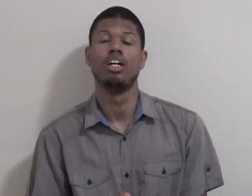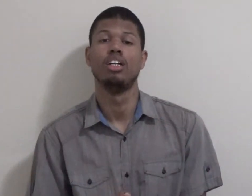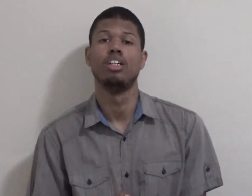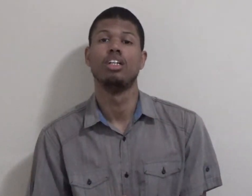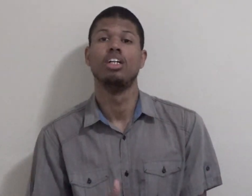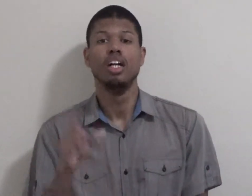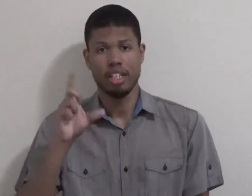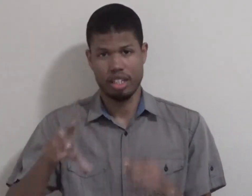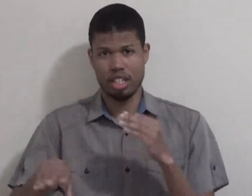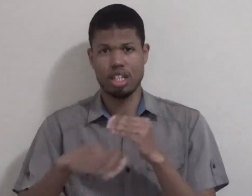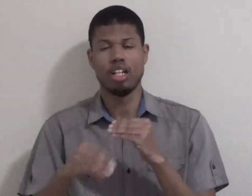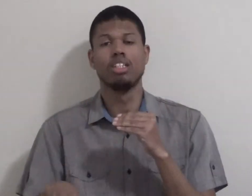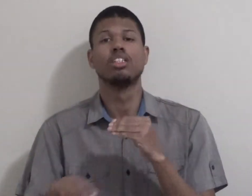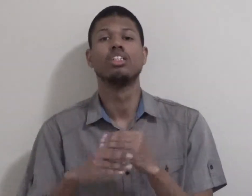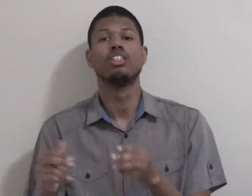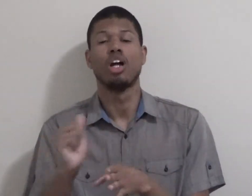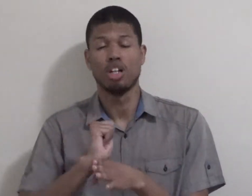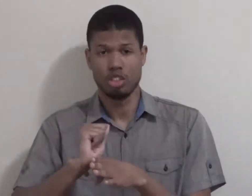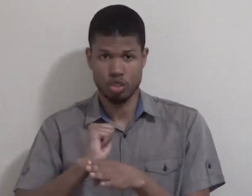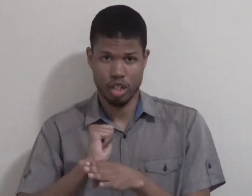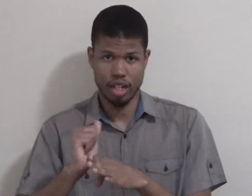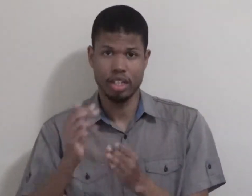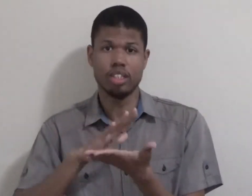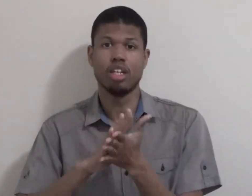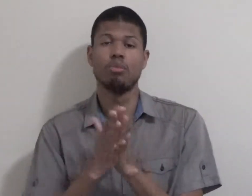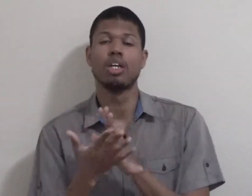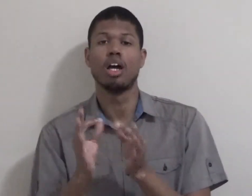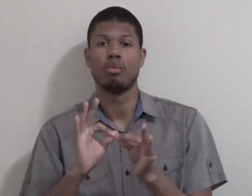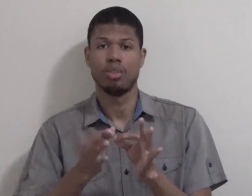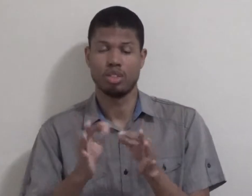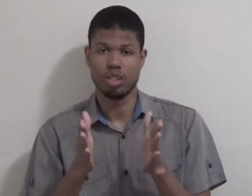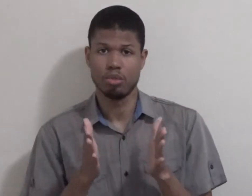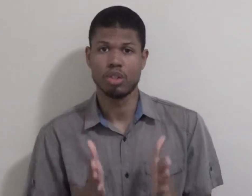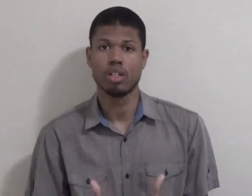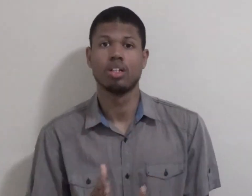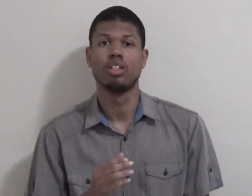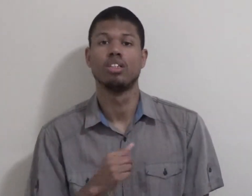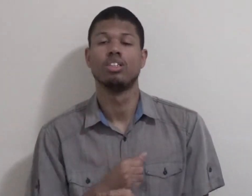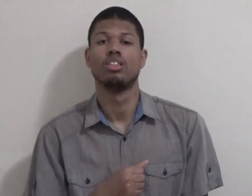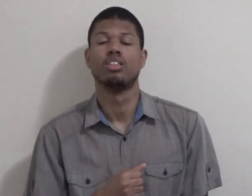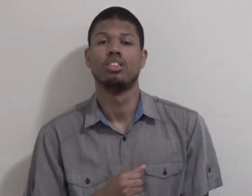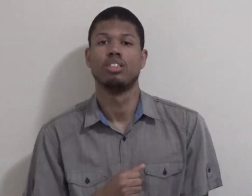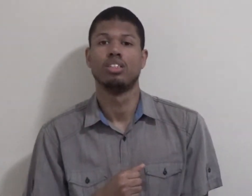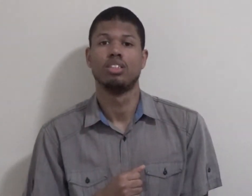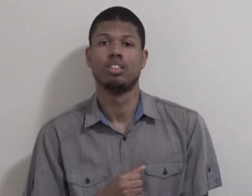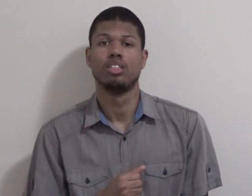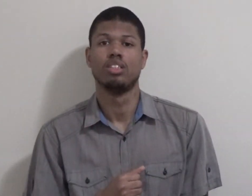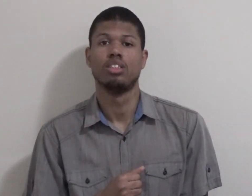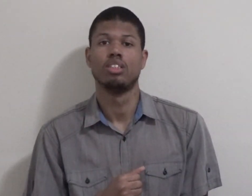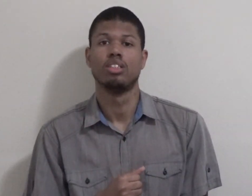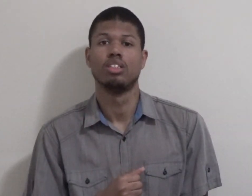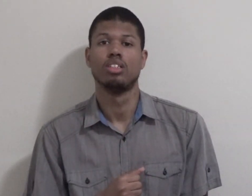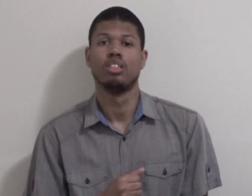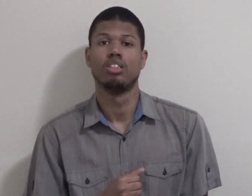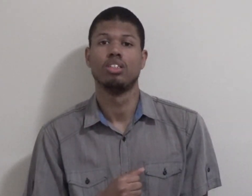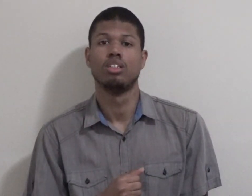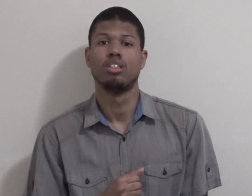interpreters. Not only must they be skilled at communicating the oral spoken words of an